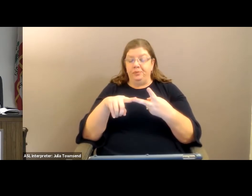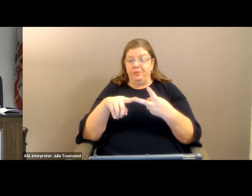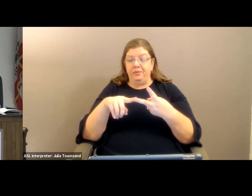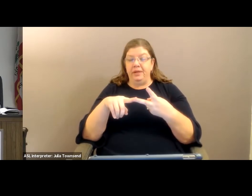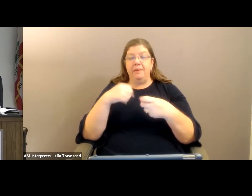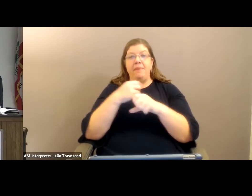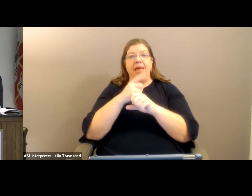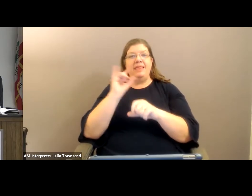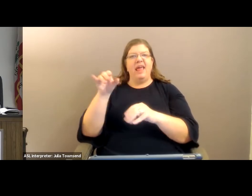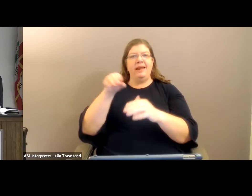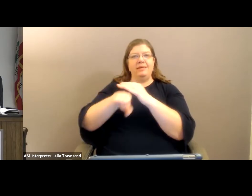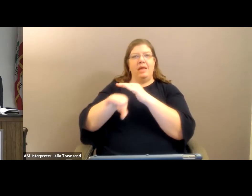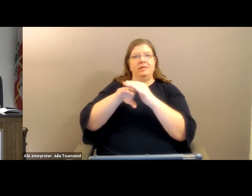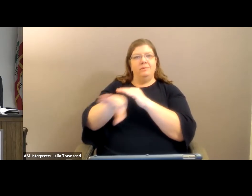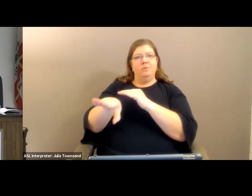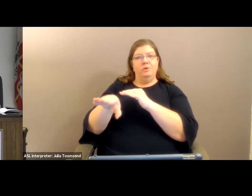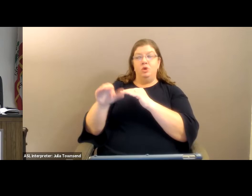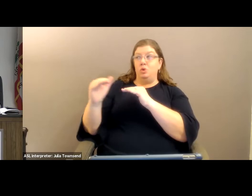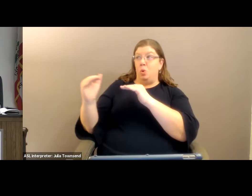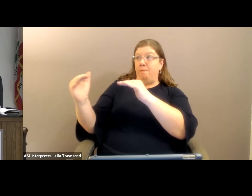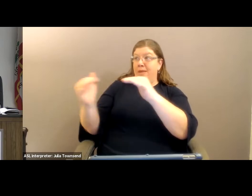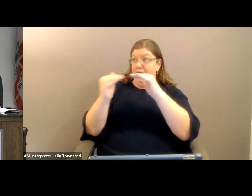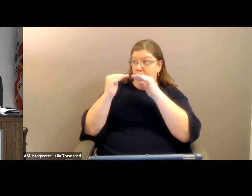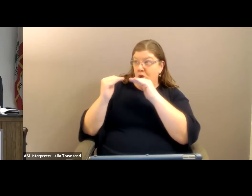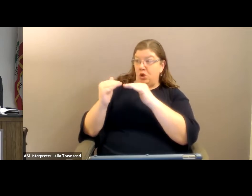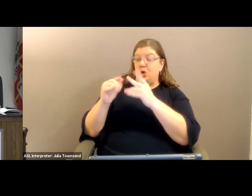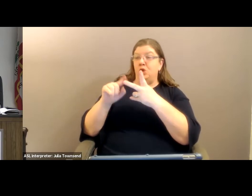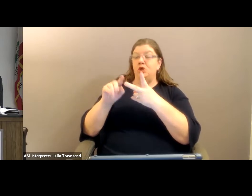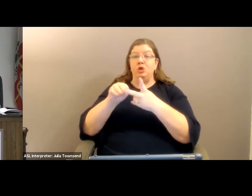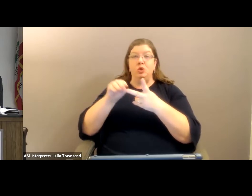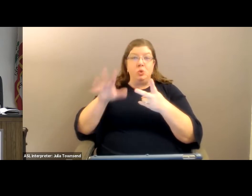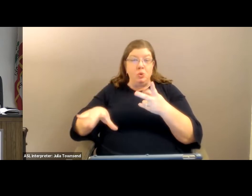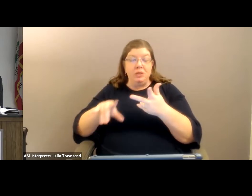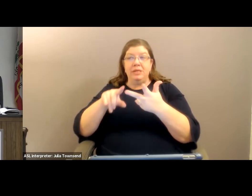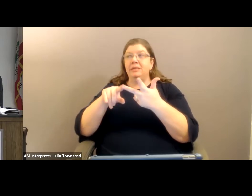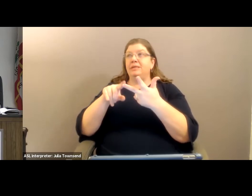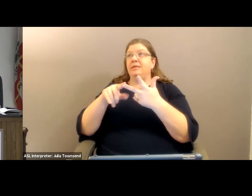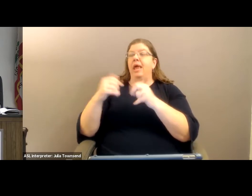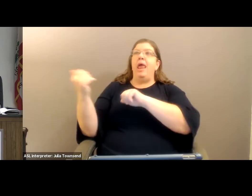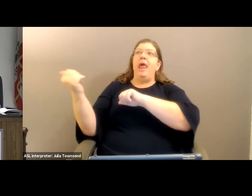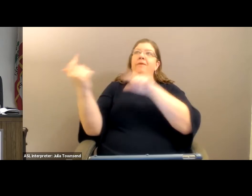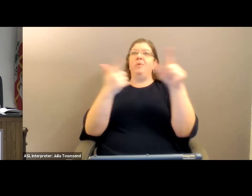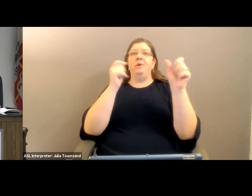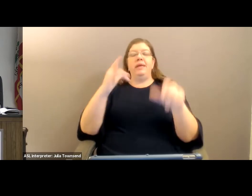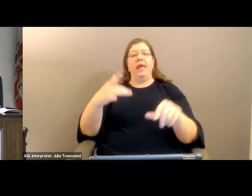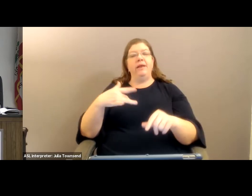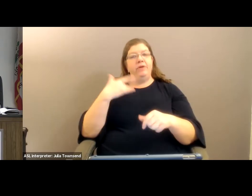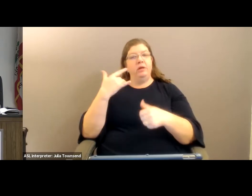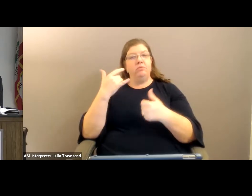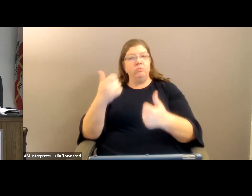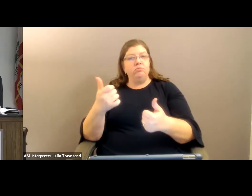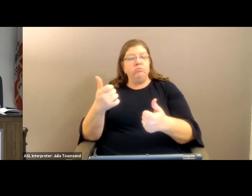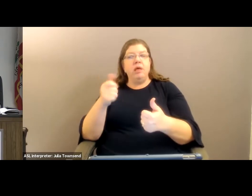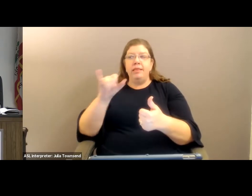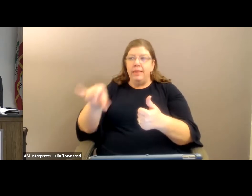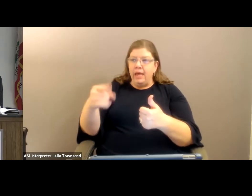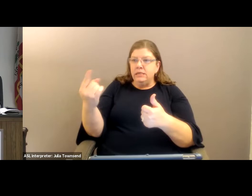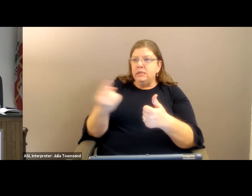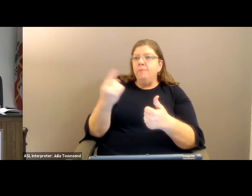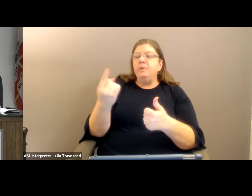making it accessible so that peers, so that students, so that, everyone can feel like, this is something